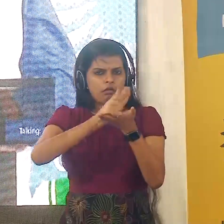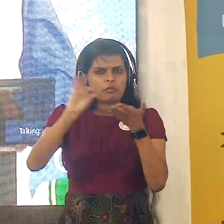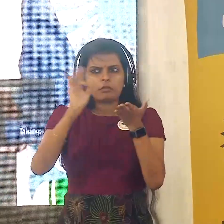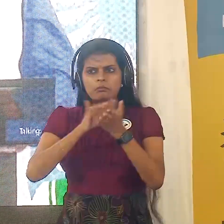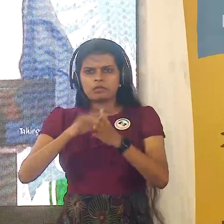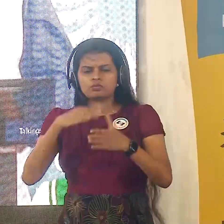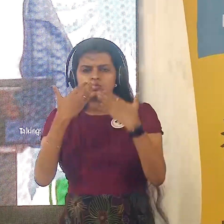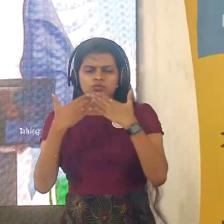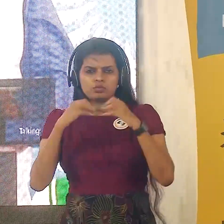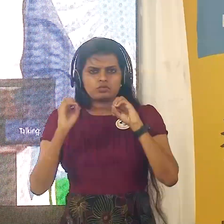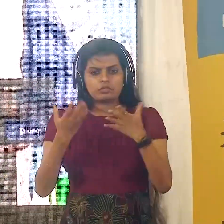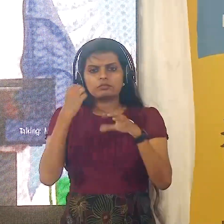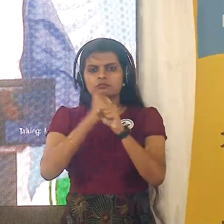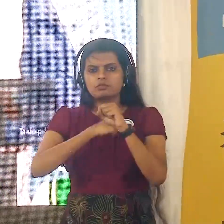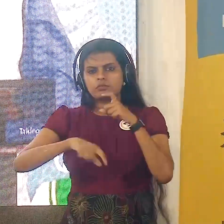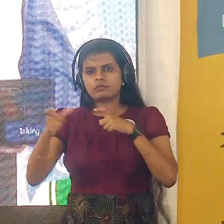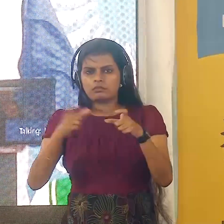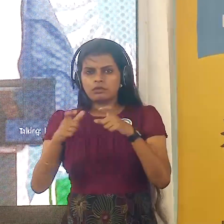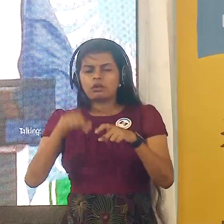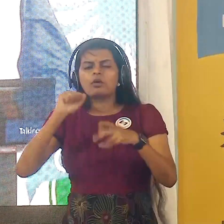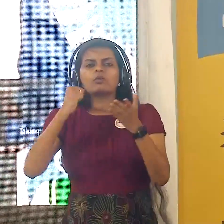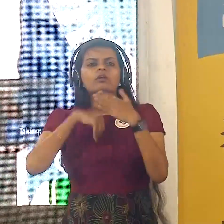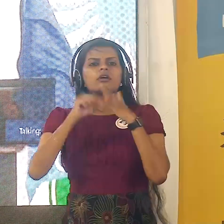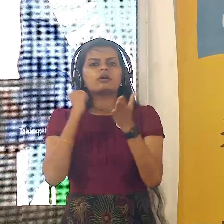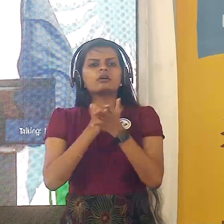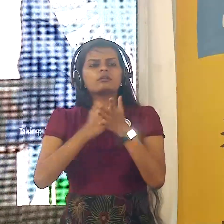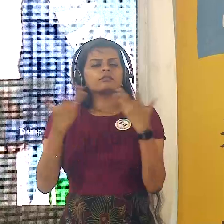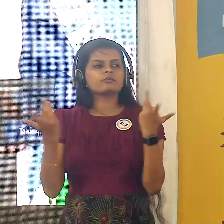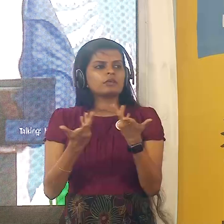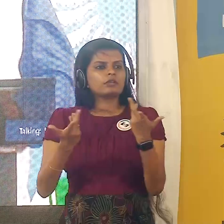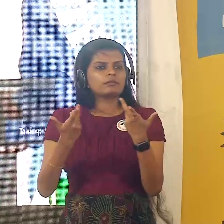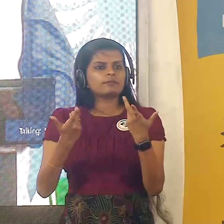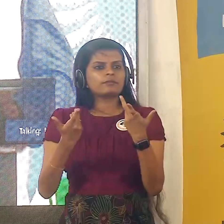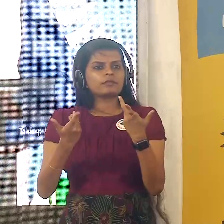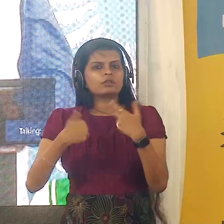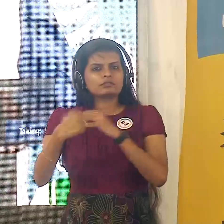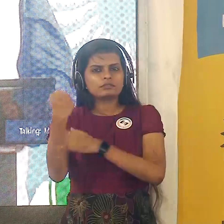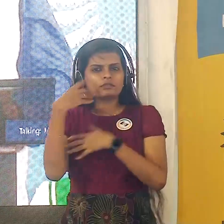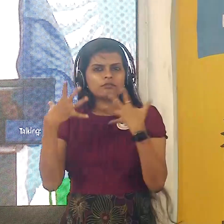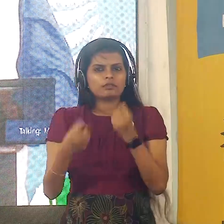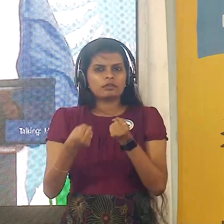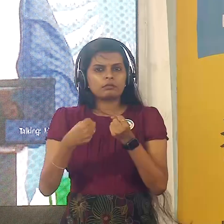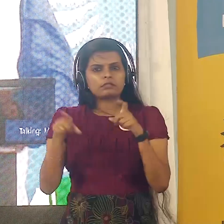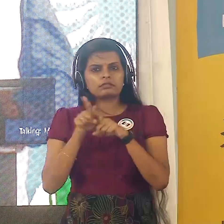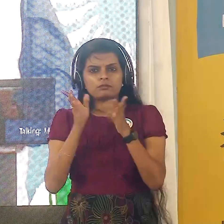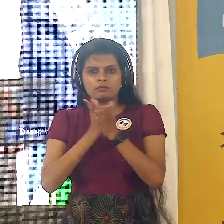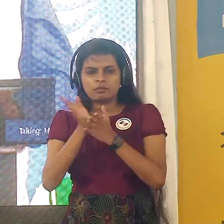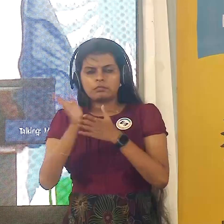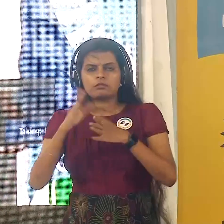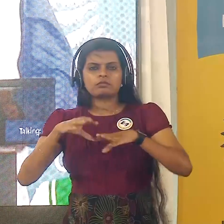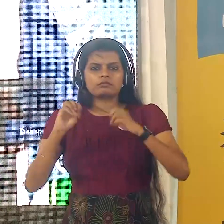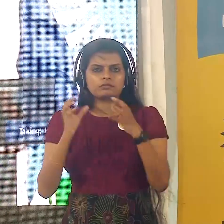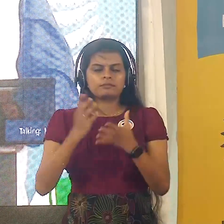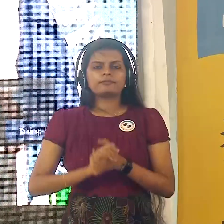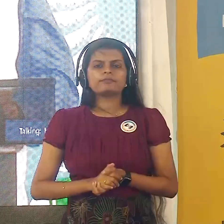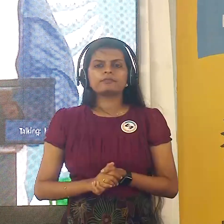the government setup, there was a need assessment based on which it was created. Now in case